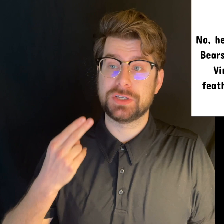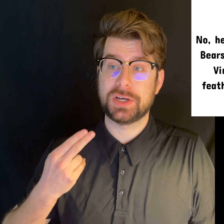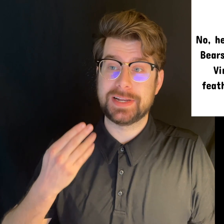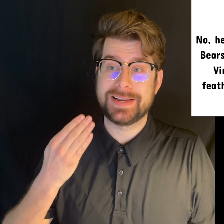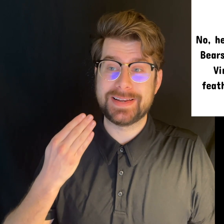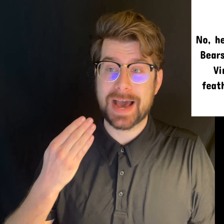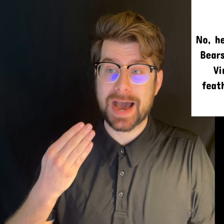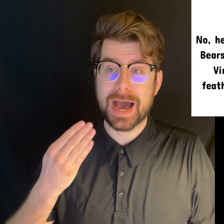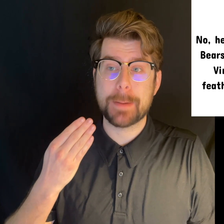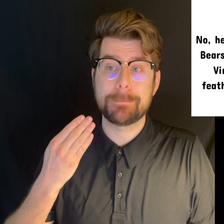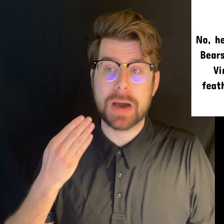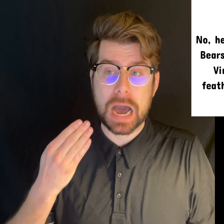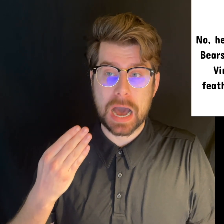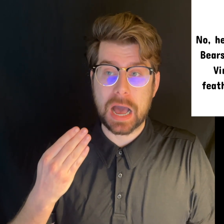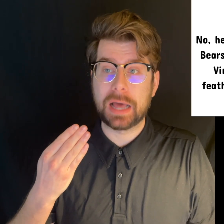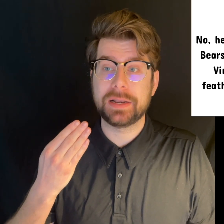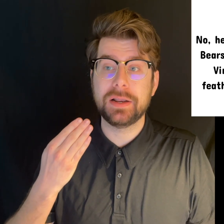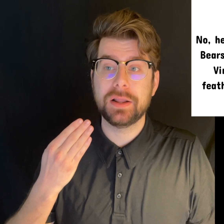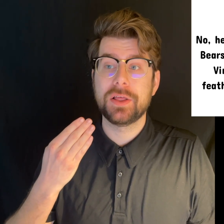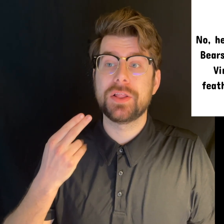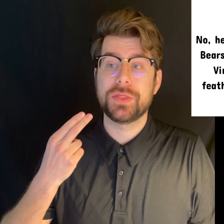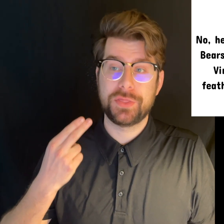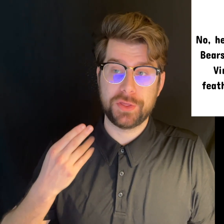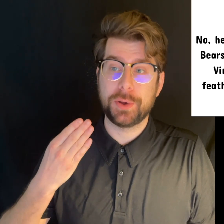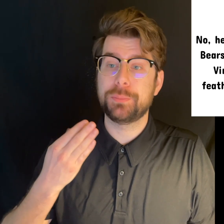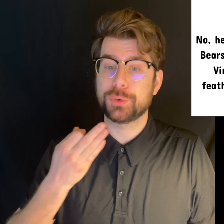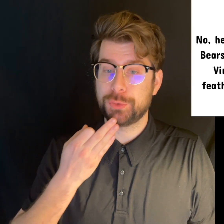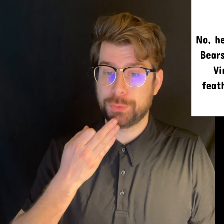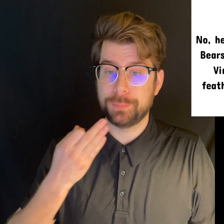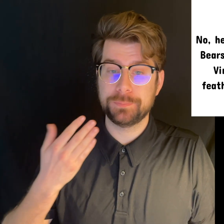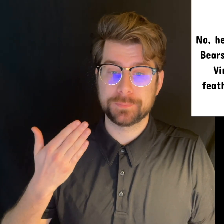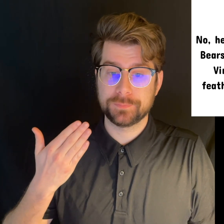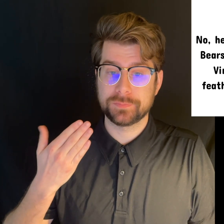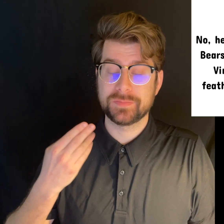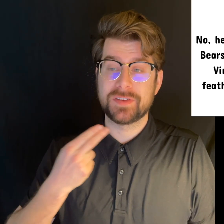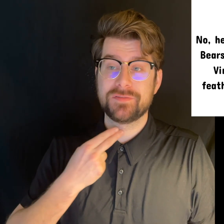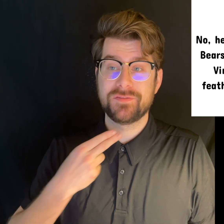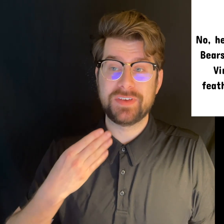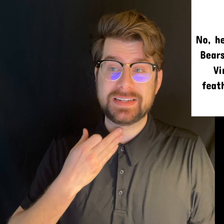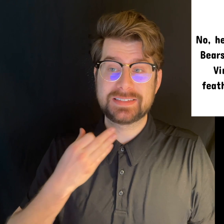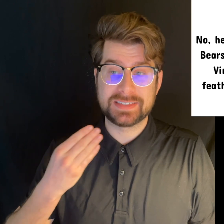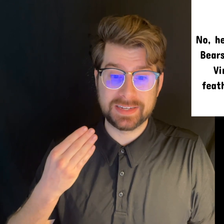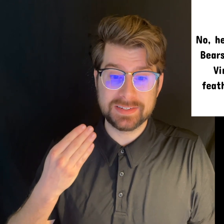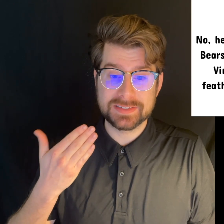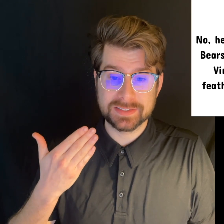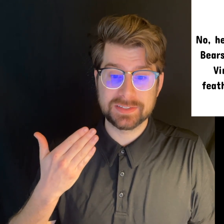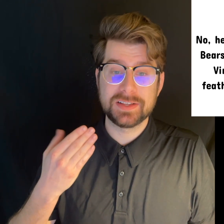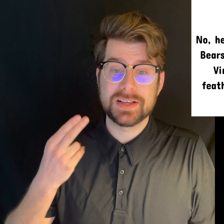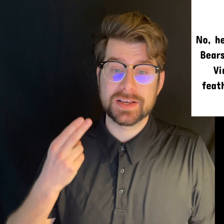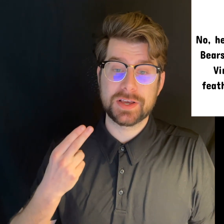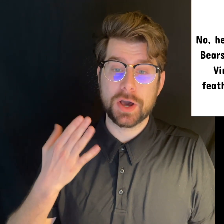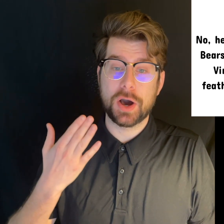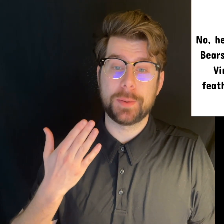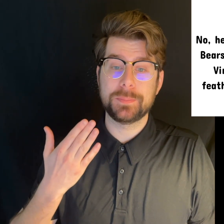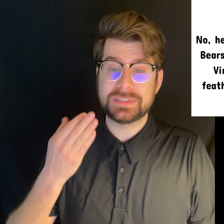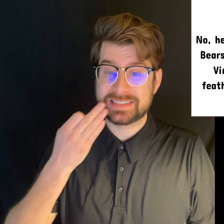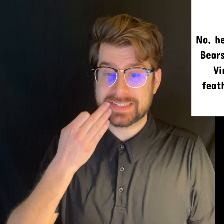a knob on the broom. Vincent, come